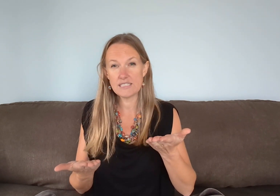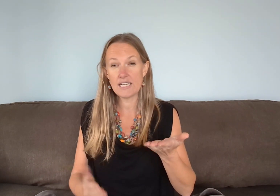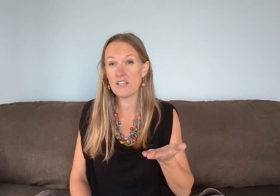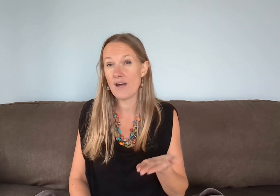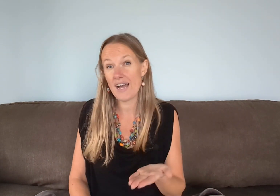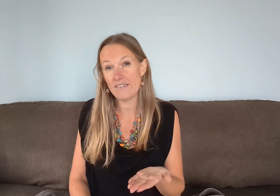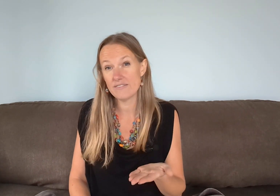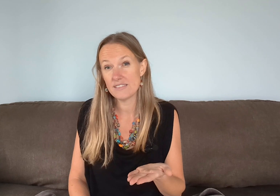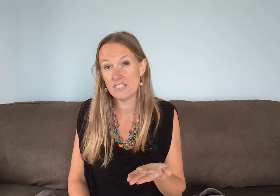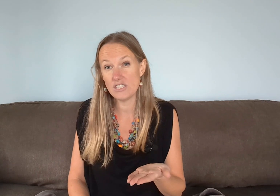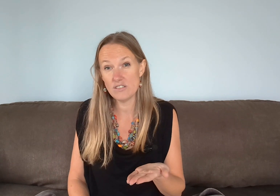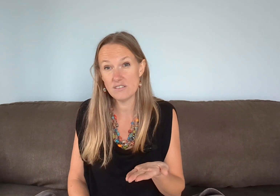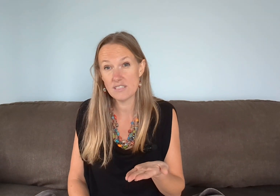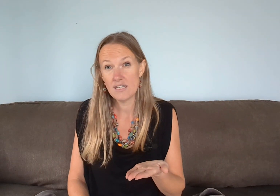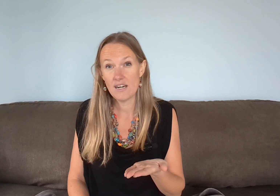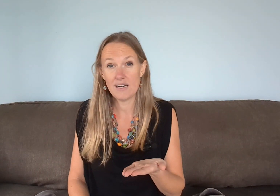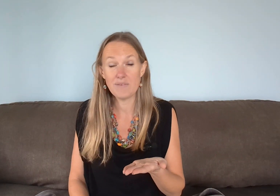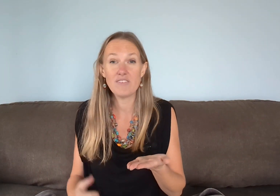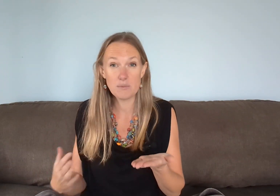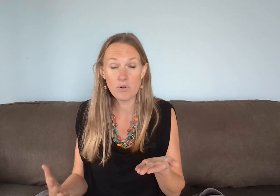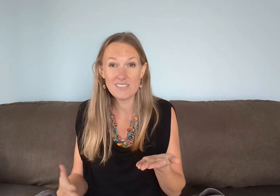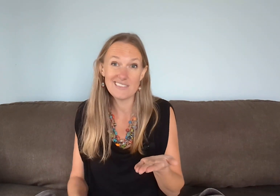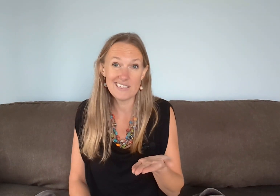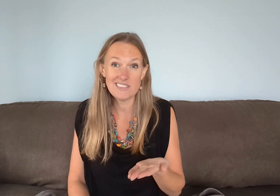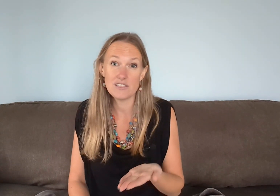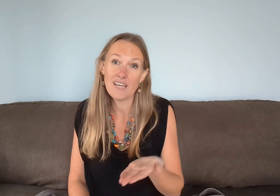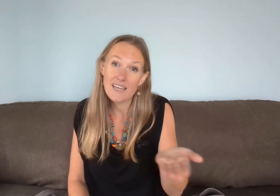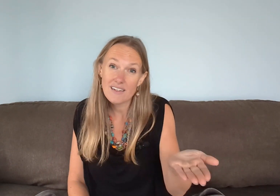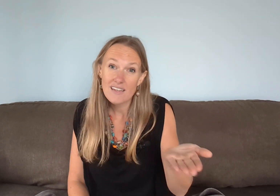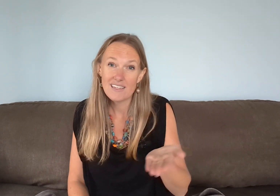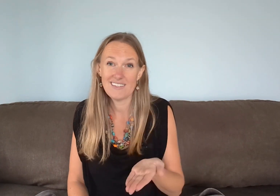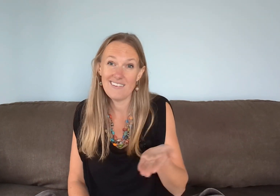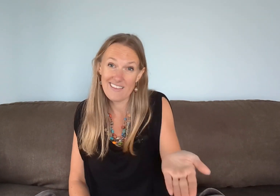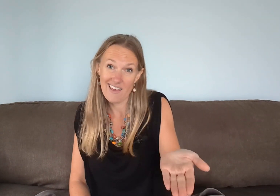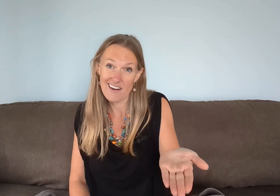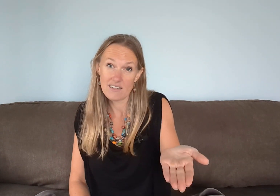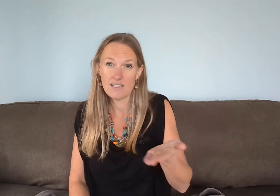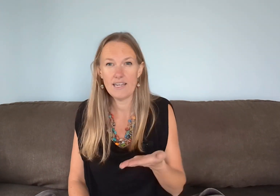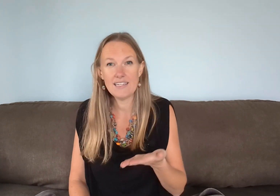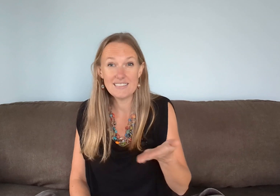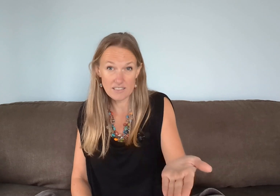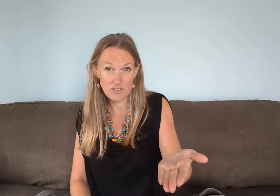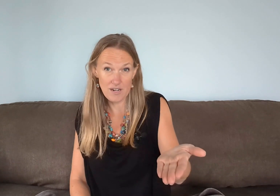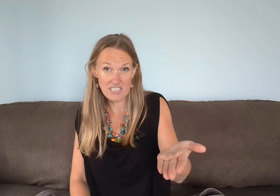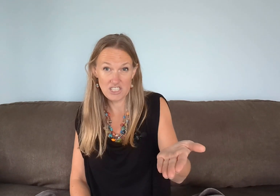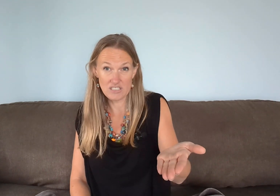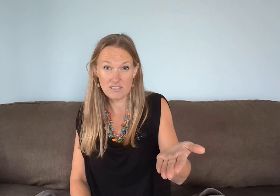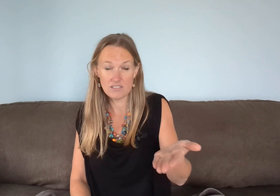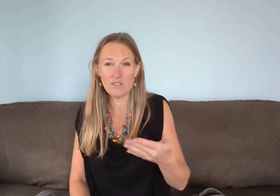sign that you have to use. If it's important to the sentence, you can. It's kind of like there, okay? And it's also directional. So